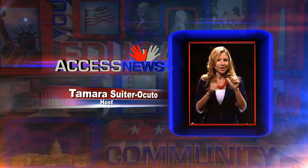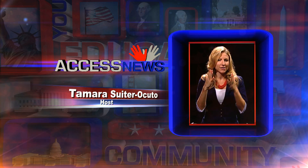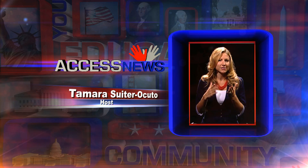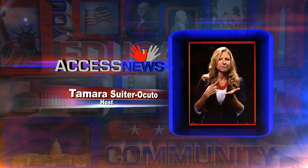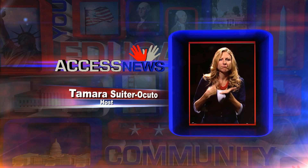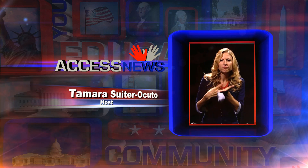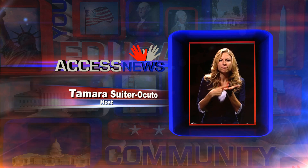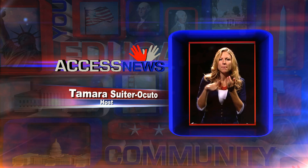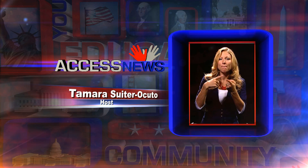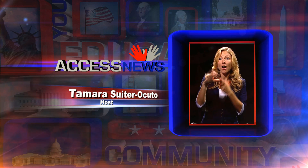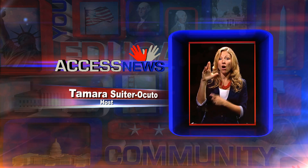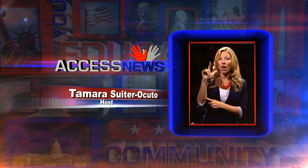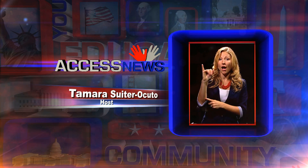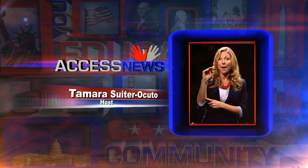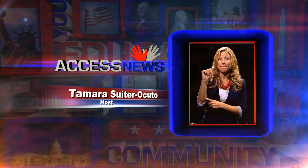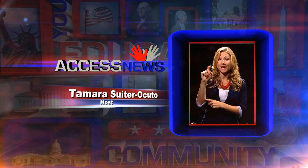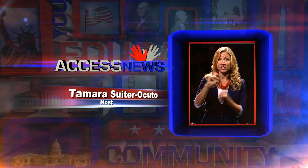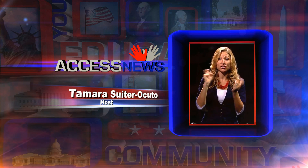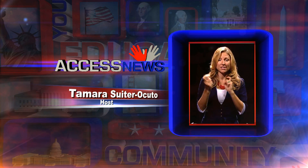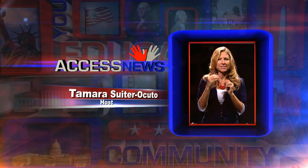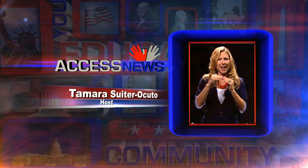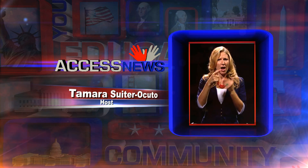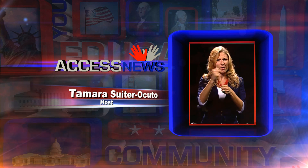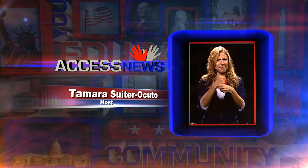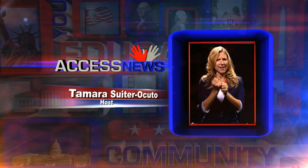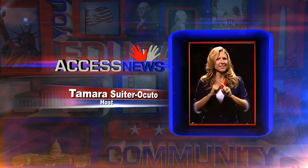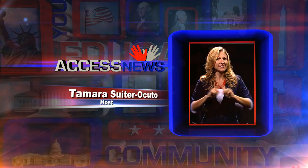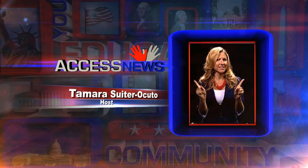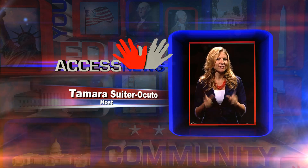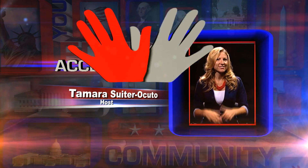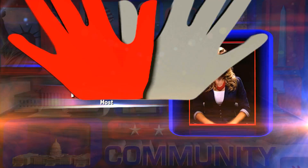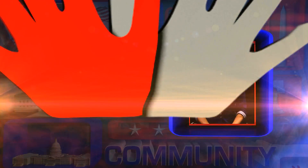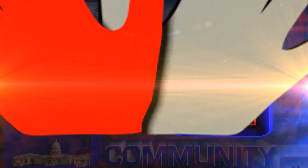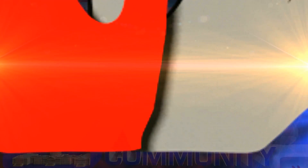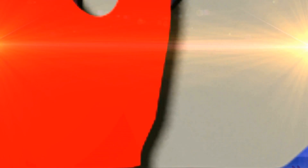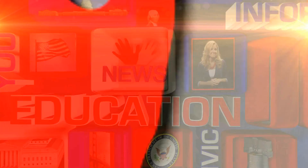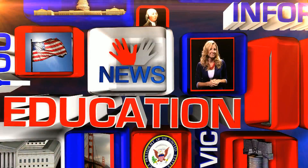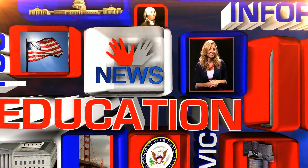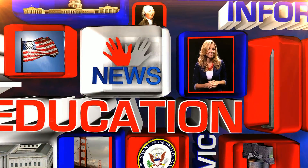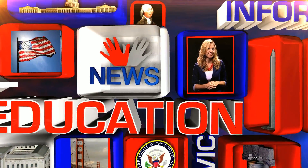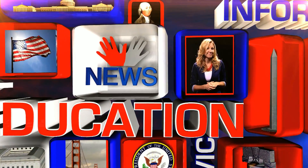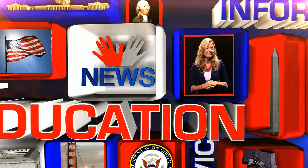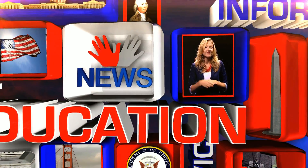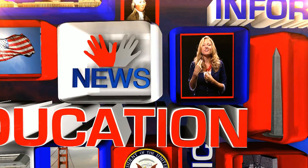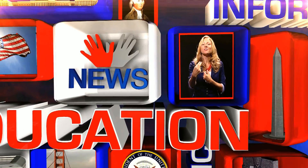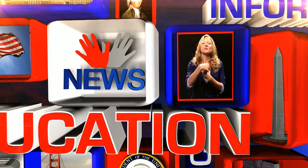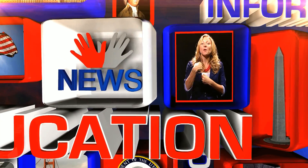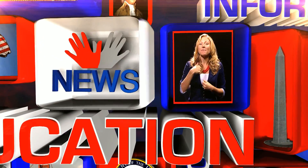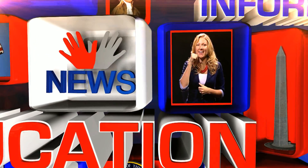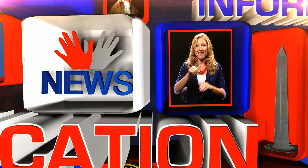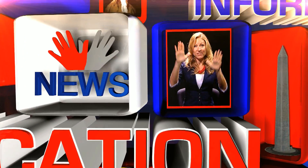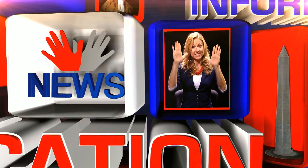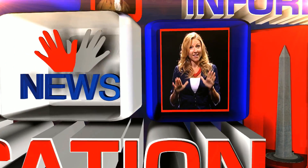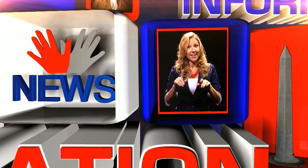concerned scientist, discusses climate change and how you can make a difference.